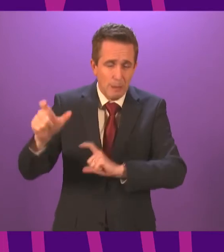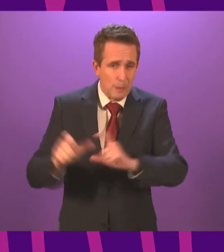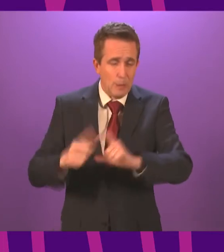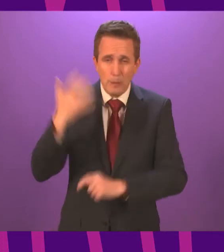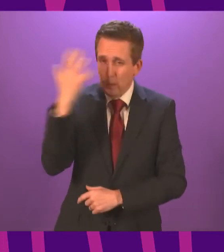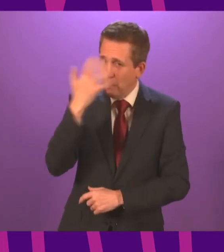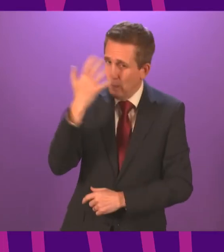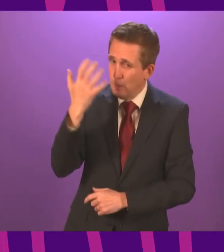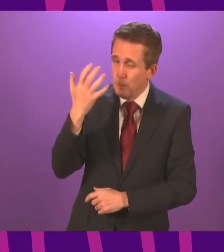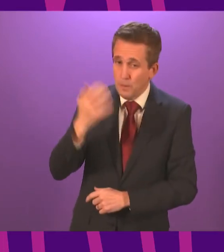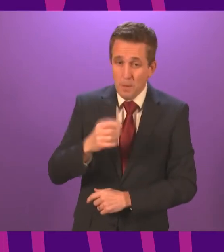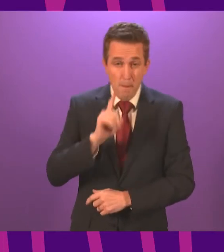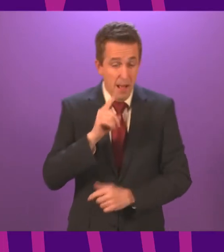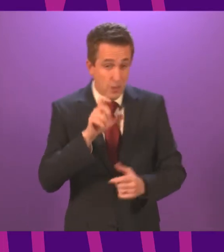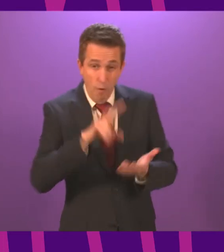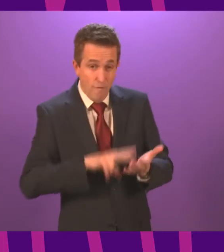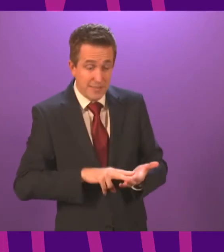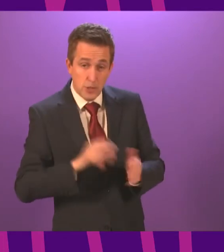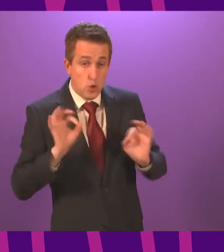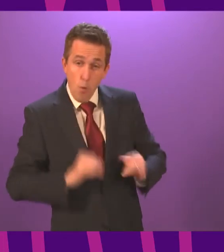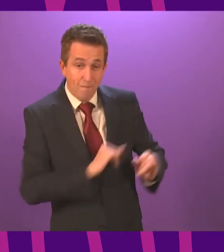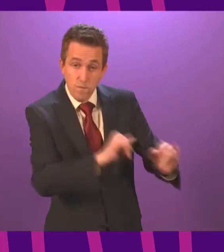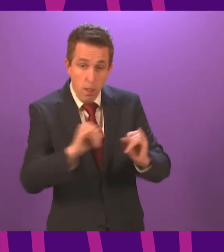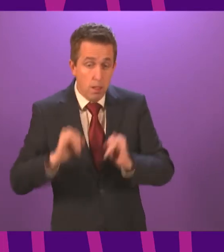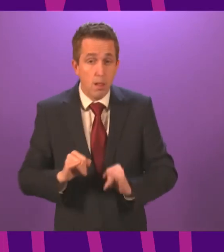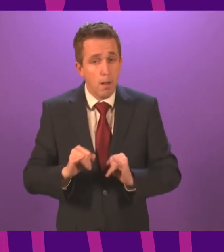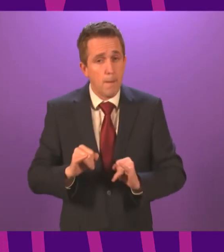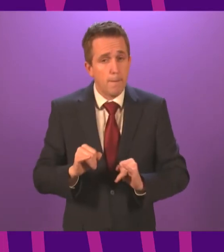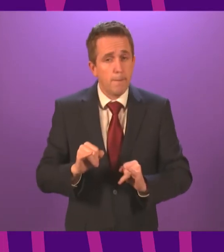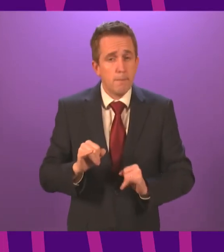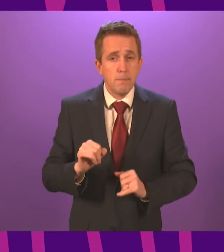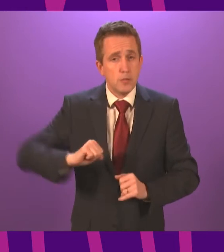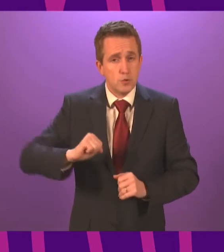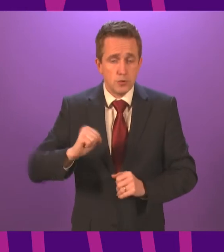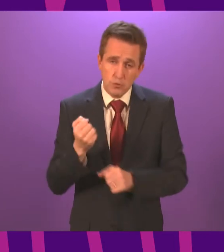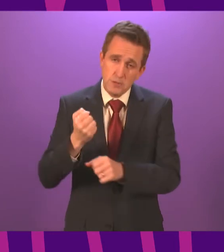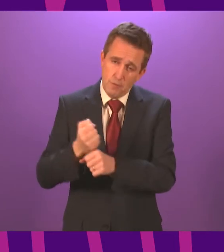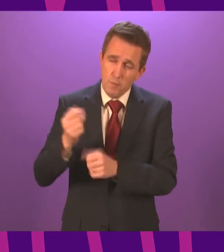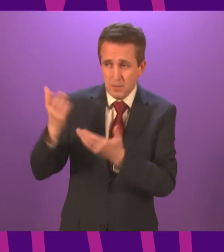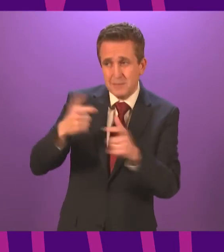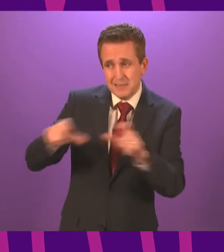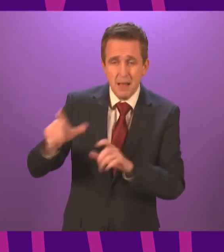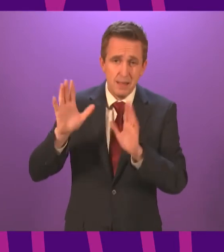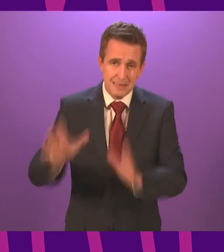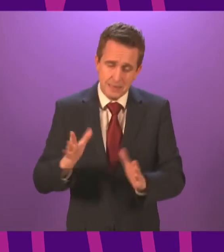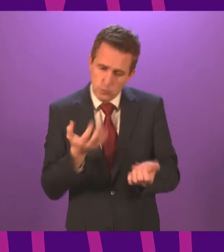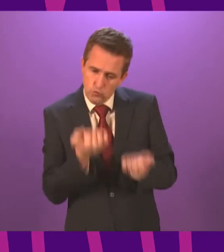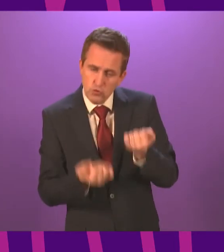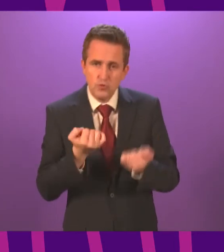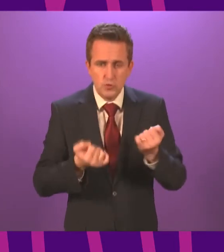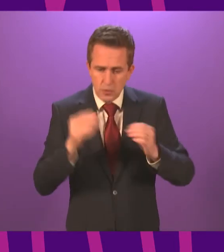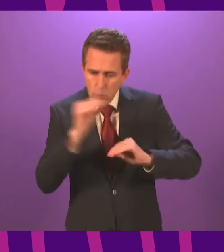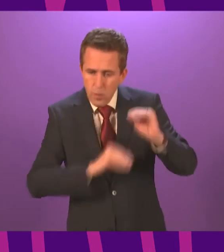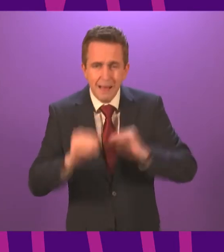this virus is nobody's fault, but that does not absolve us from our responsibility to make reasonable, proportionate and